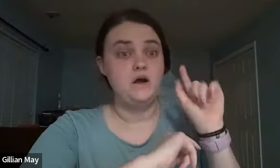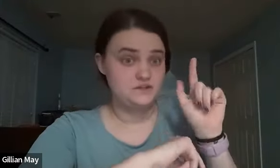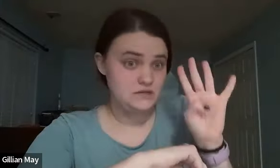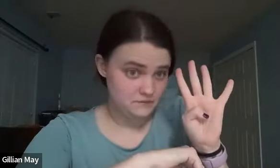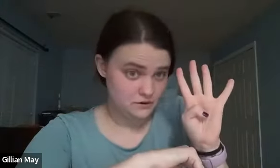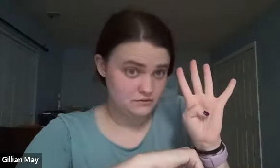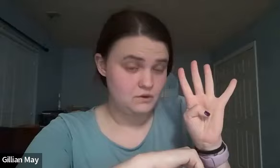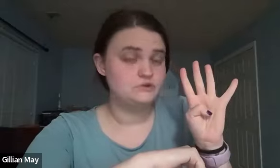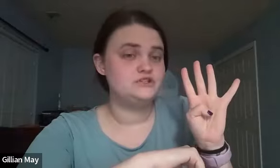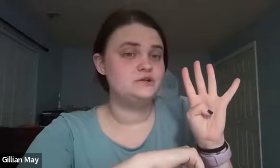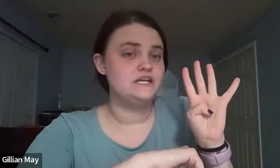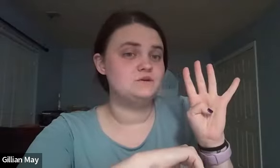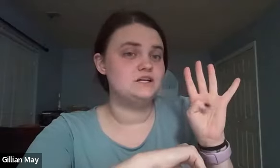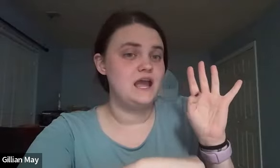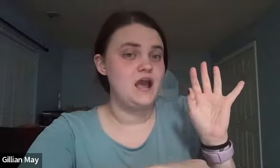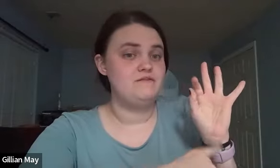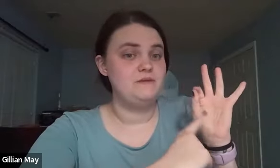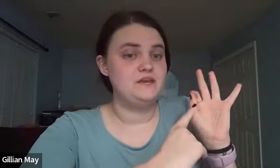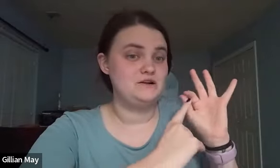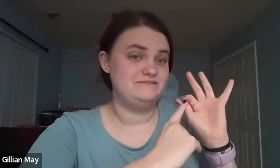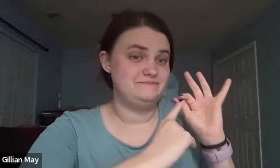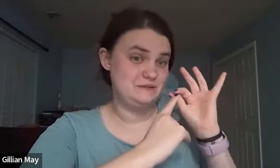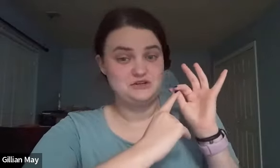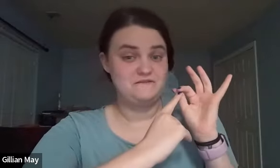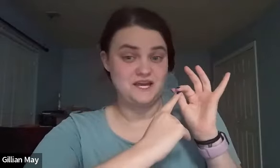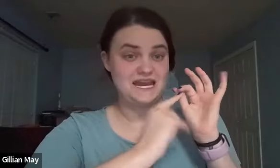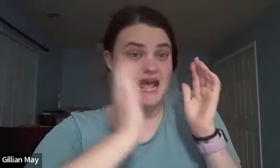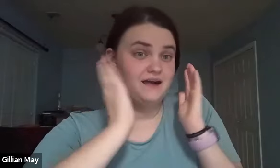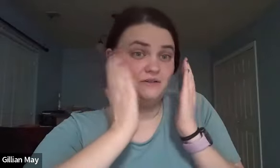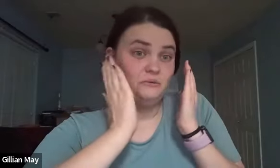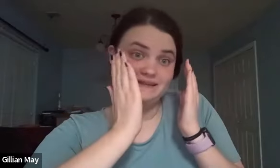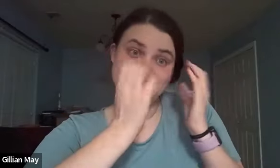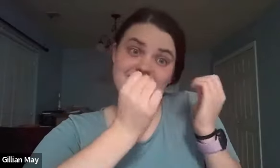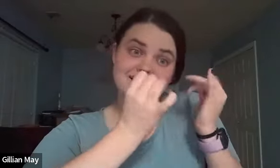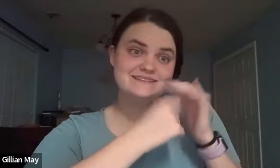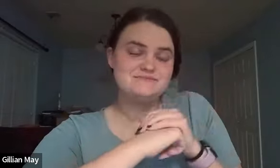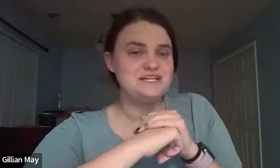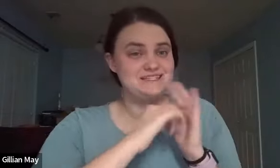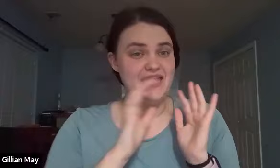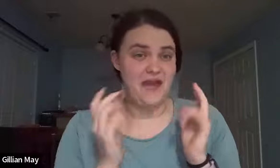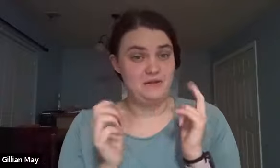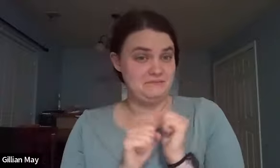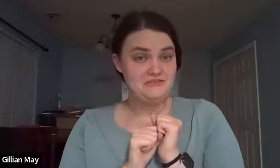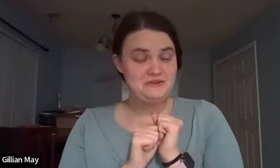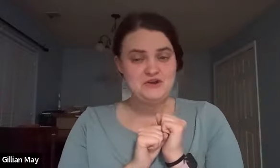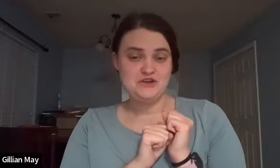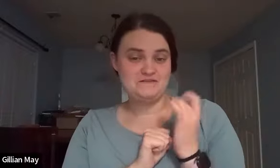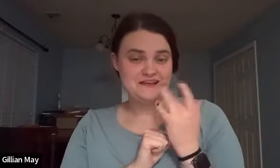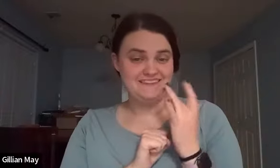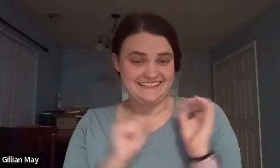the 24th, what we'll do is we're going to have that be our special fun Halloween signs because it's the Halloween month. Y'all are very lucky.